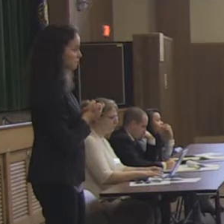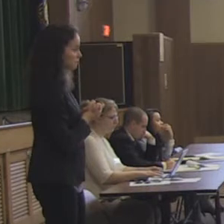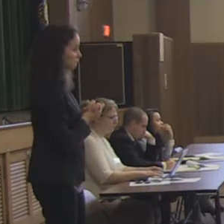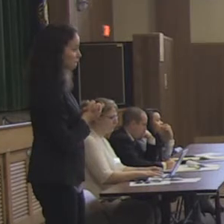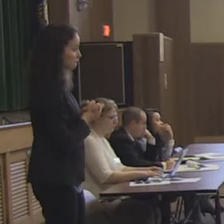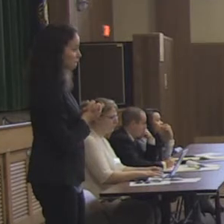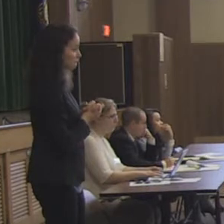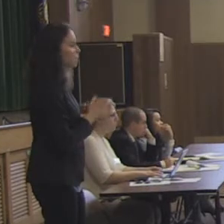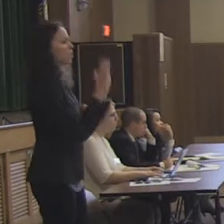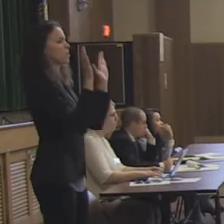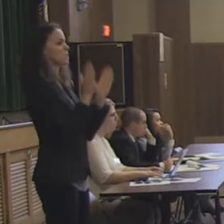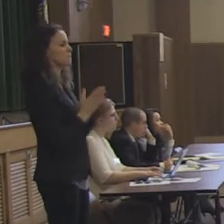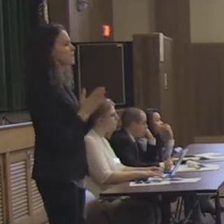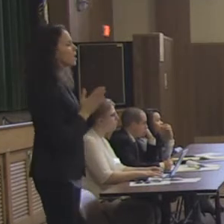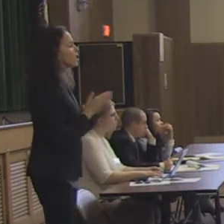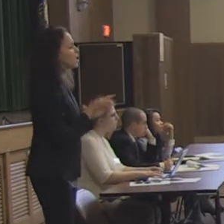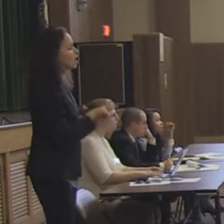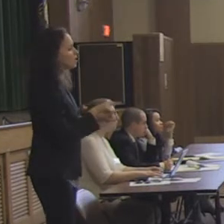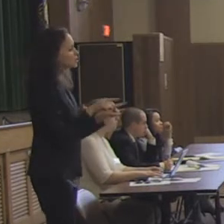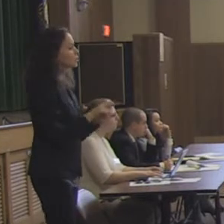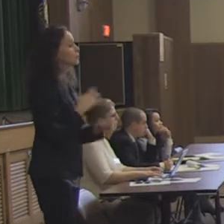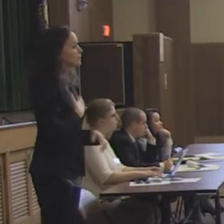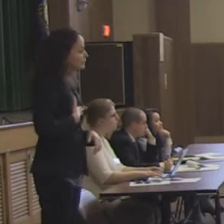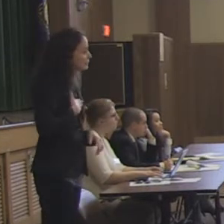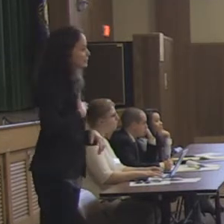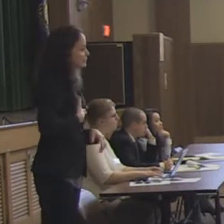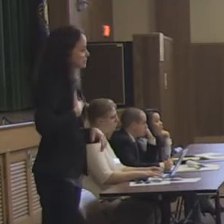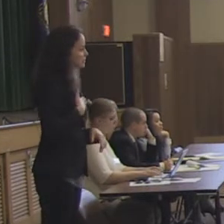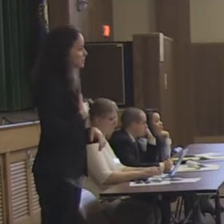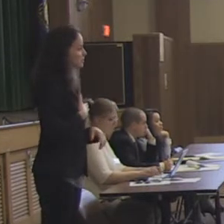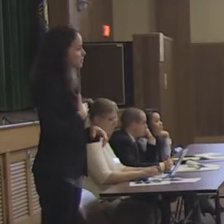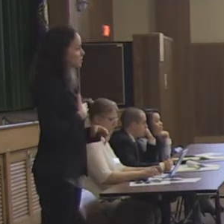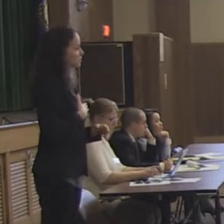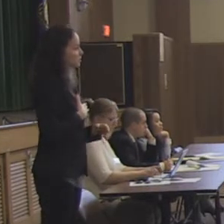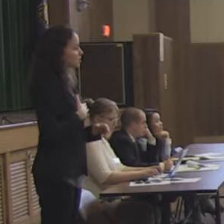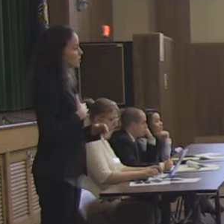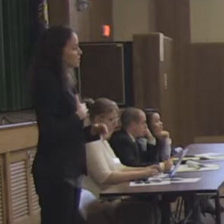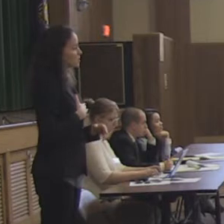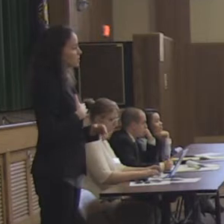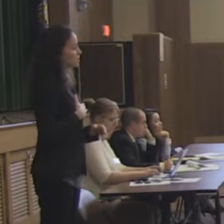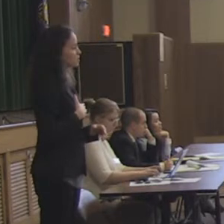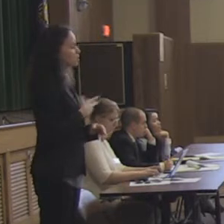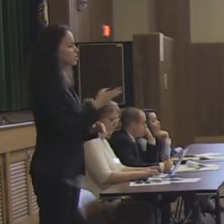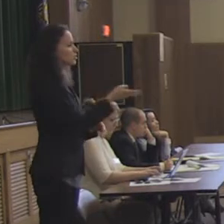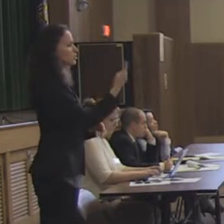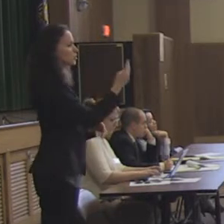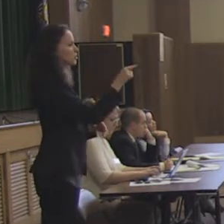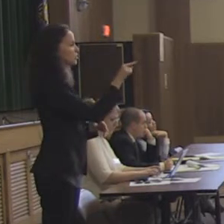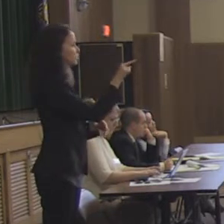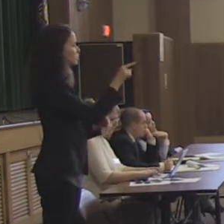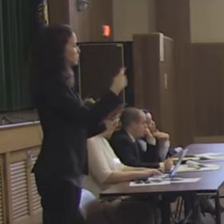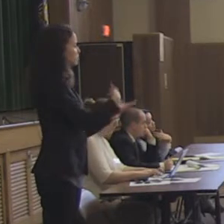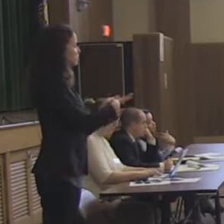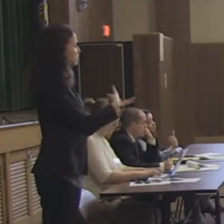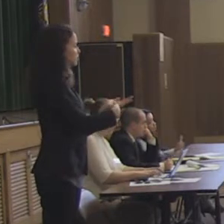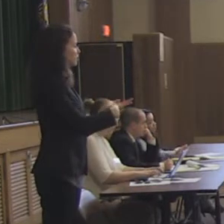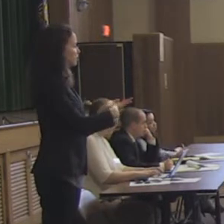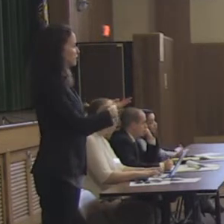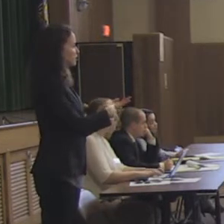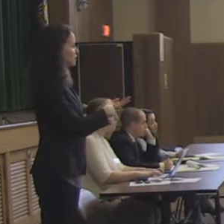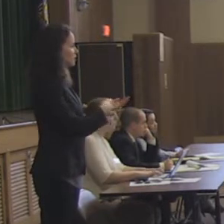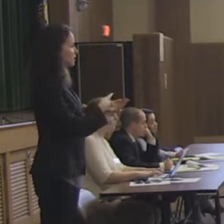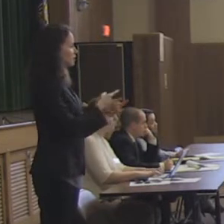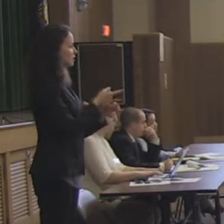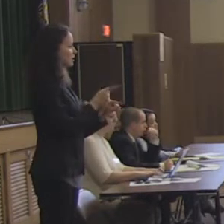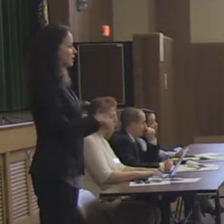done. Also, please look into this. The two people I've seen that I talked about, they can't speak